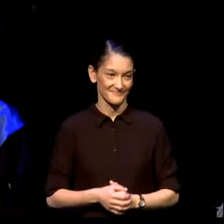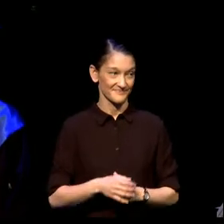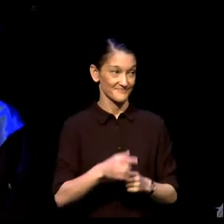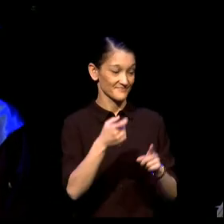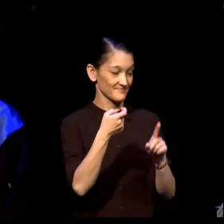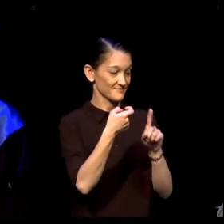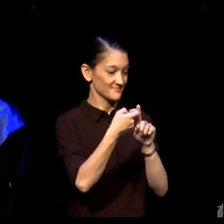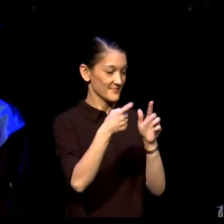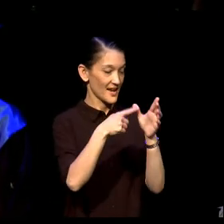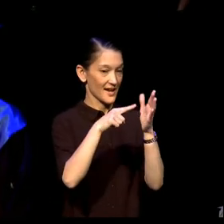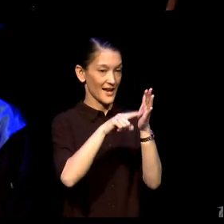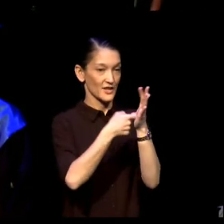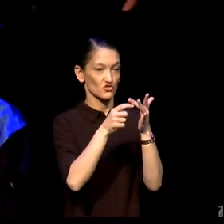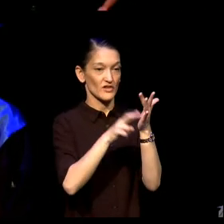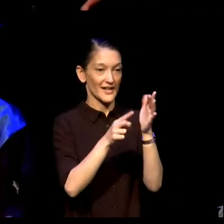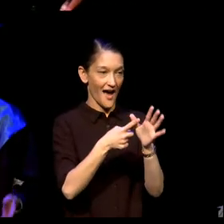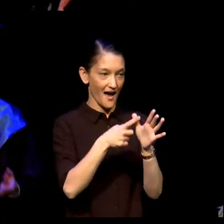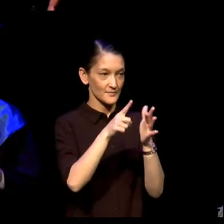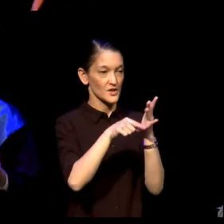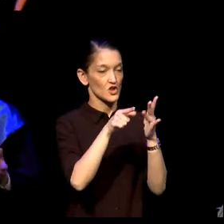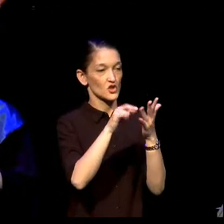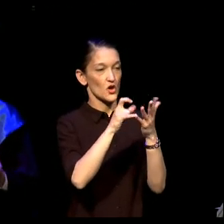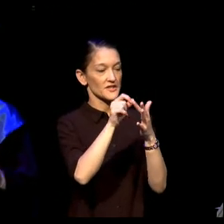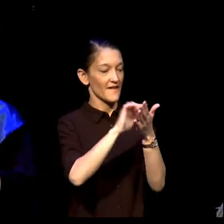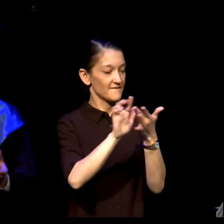Katrina Josephine Rotuno.